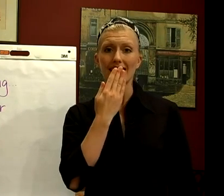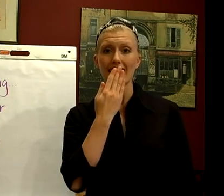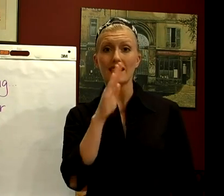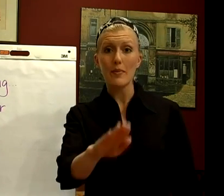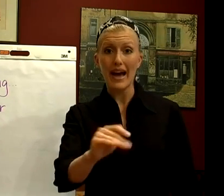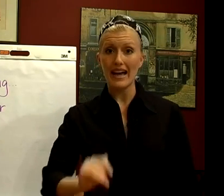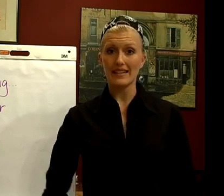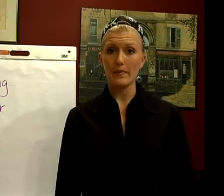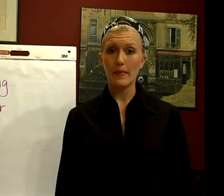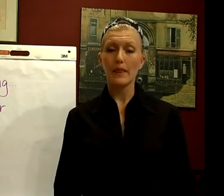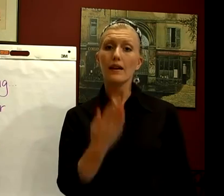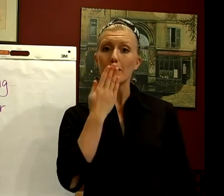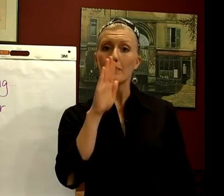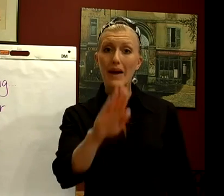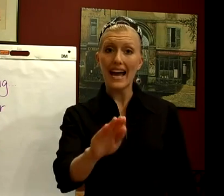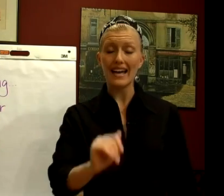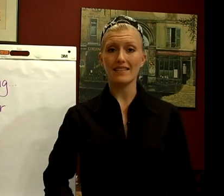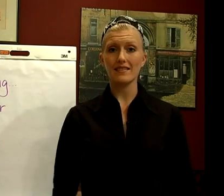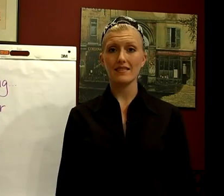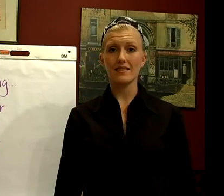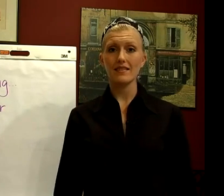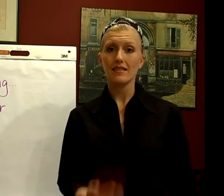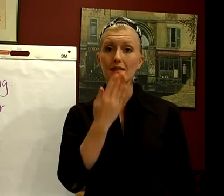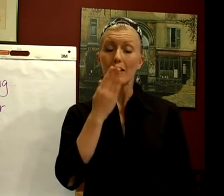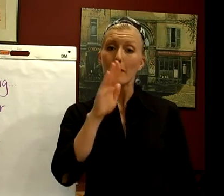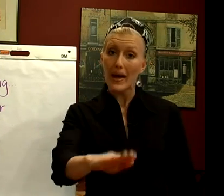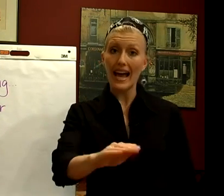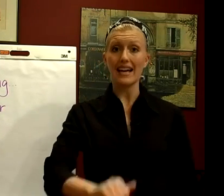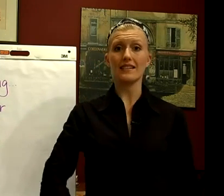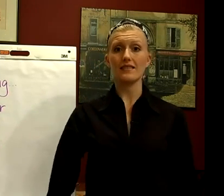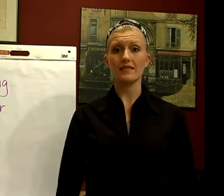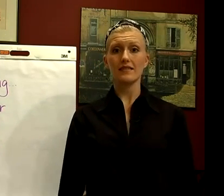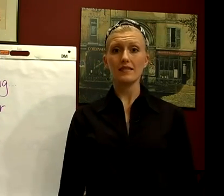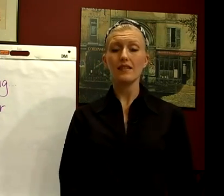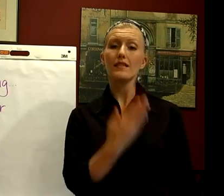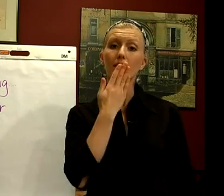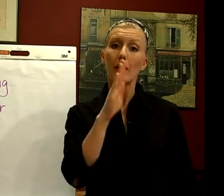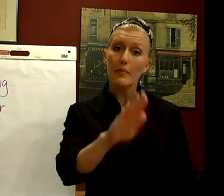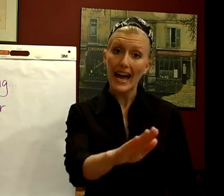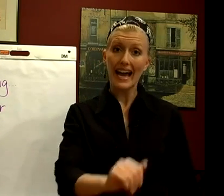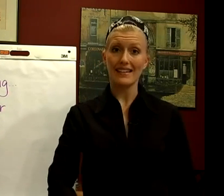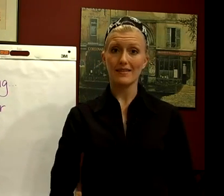tastes bad, bad, bad, bad.